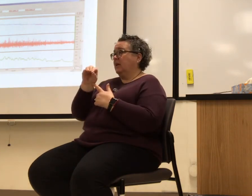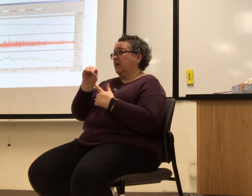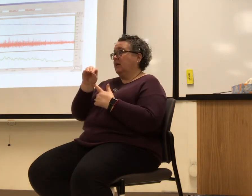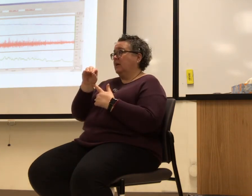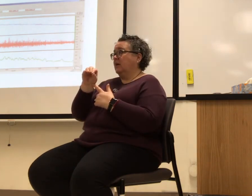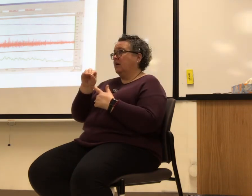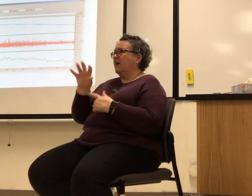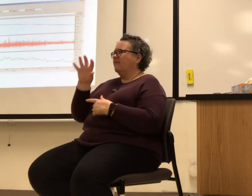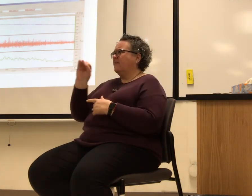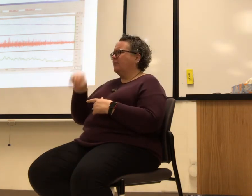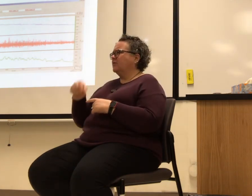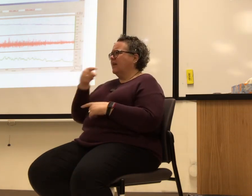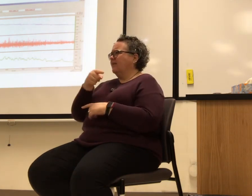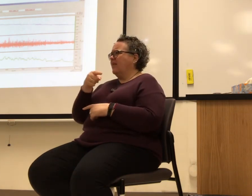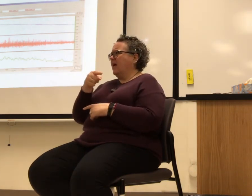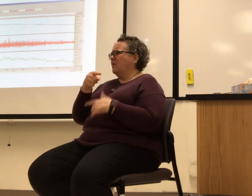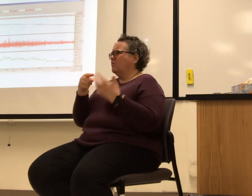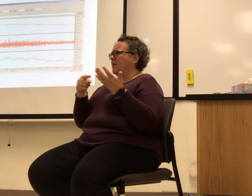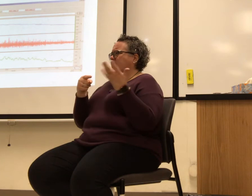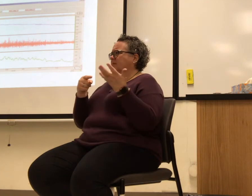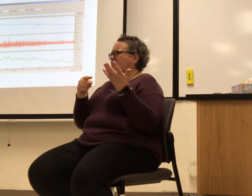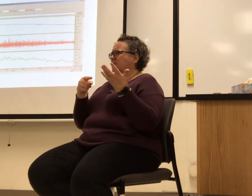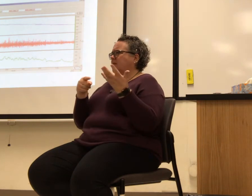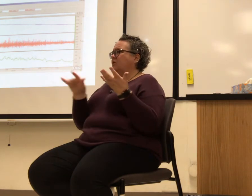what's 50%?